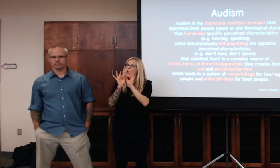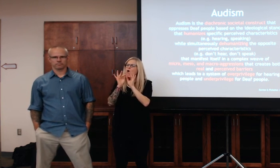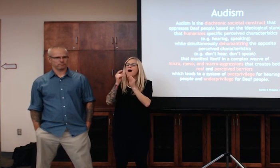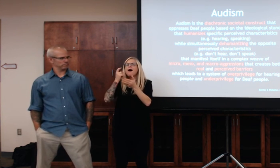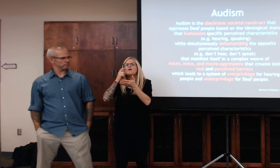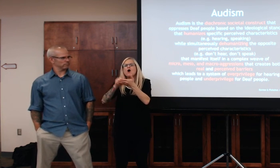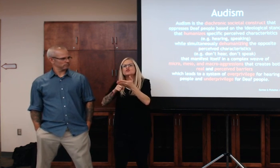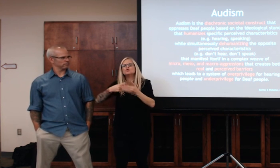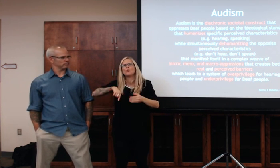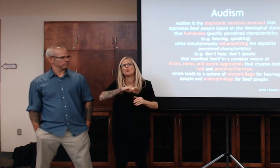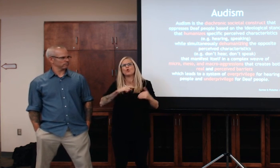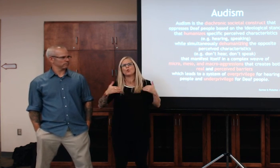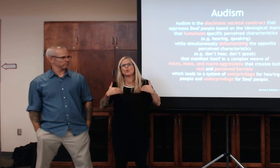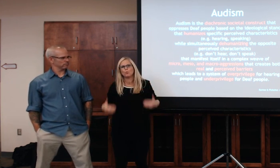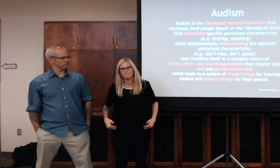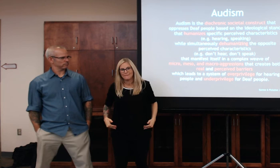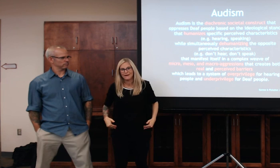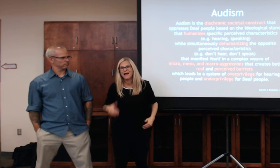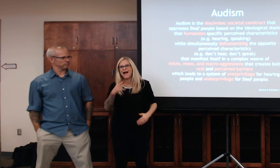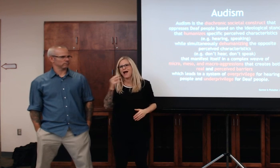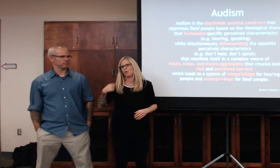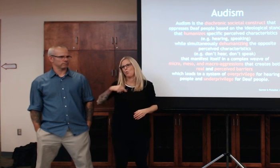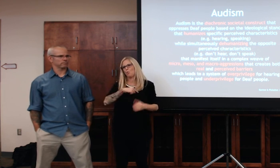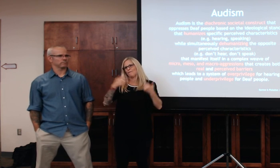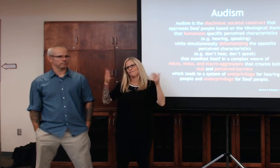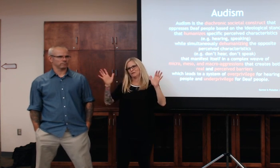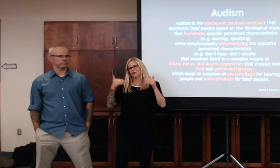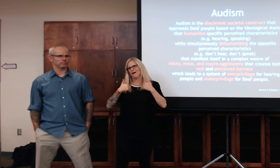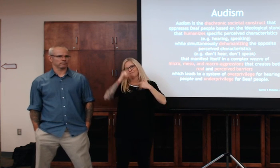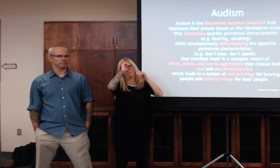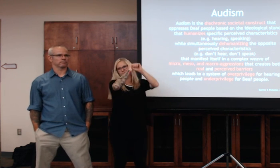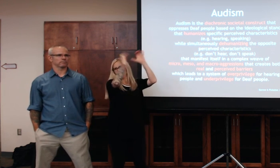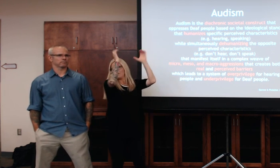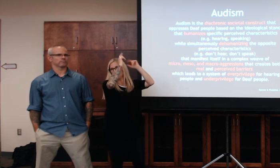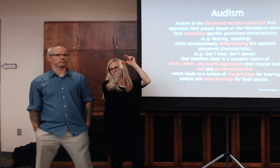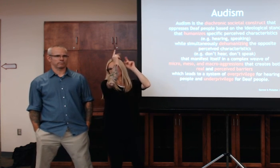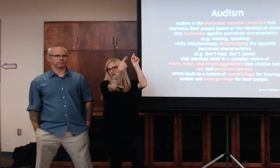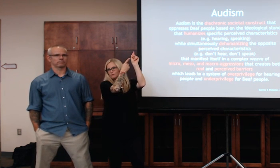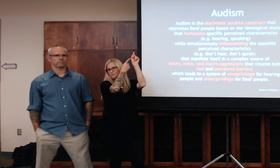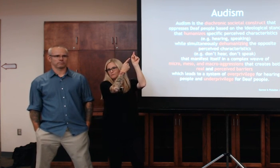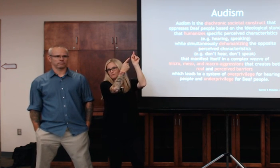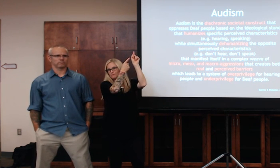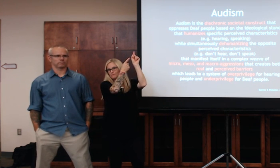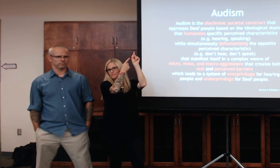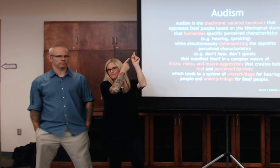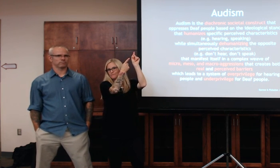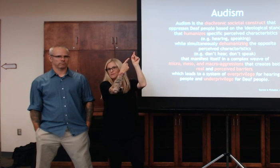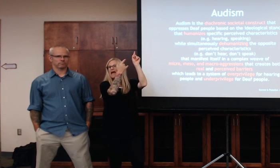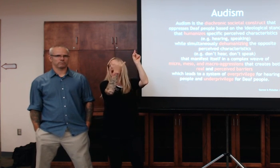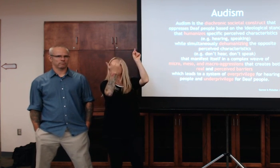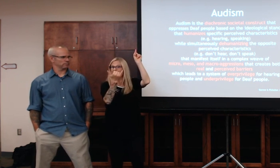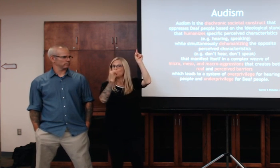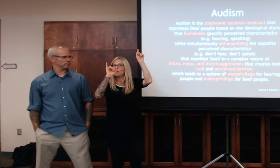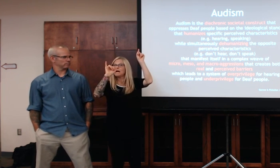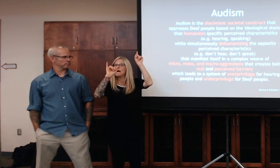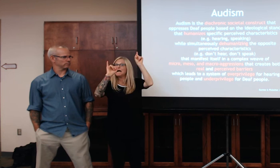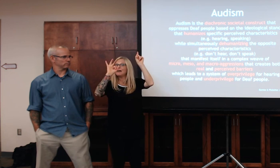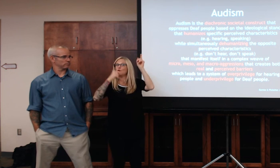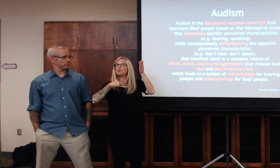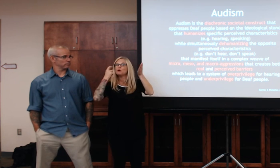important thing is to acknowledge that we are human. And we do have that societal construct. Now, if